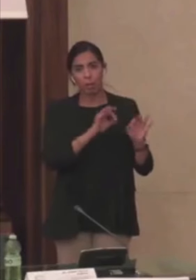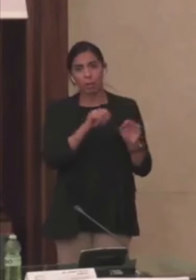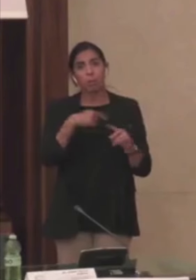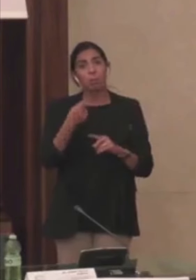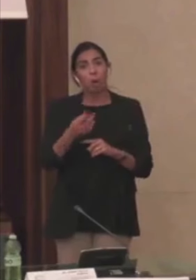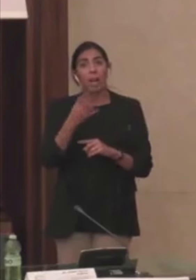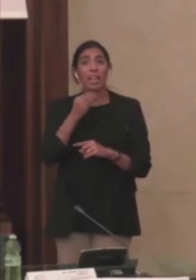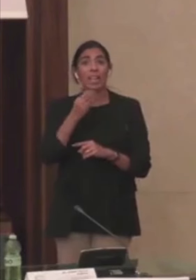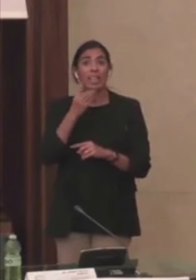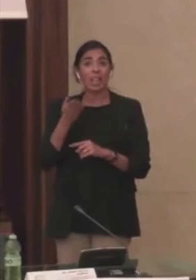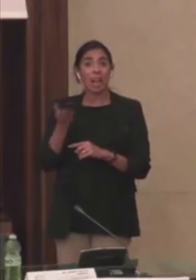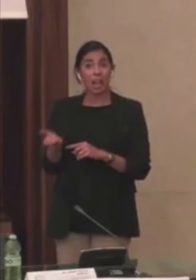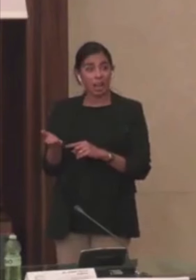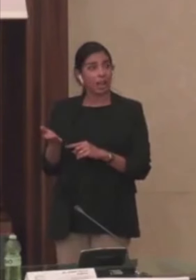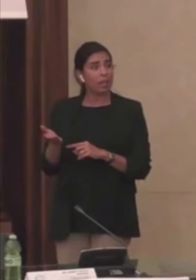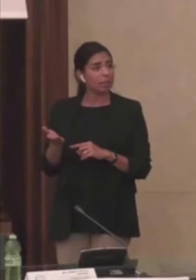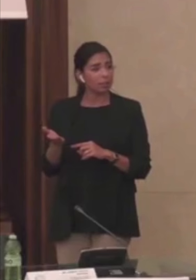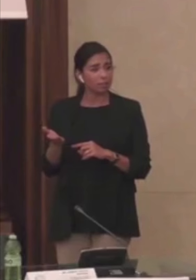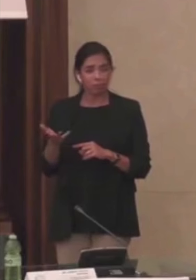ivermectin.